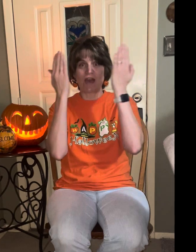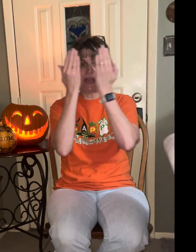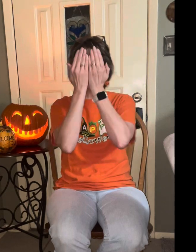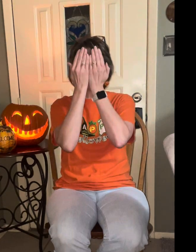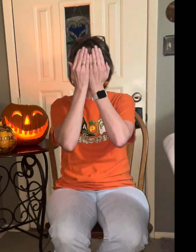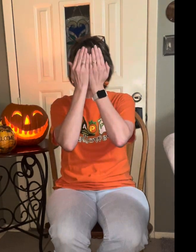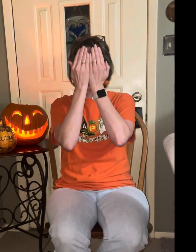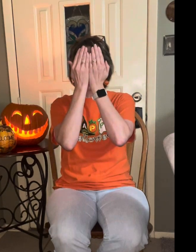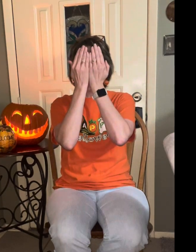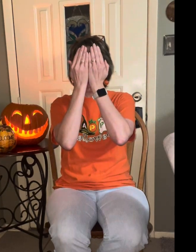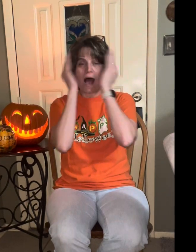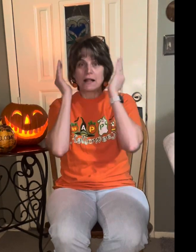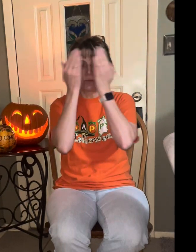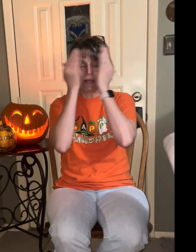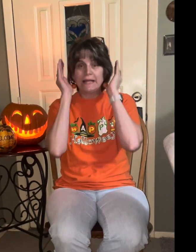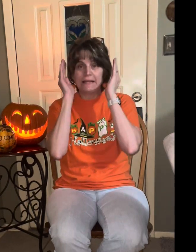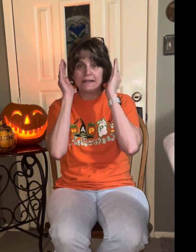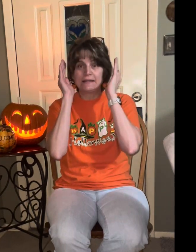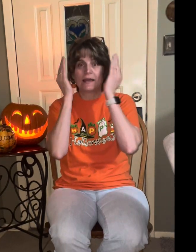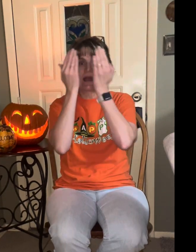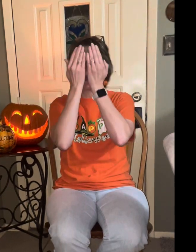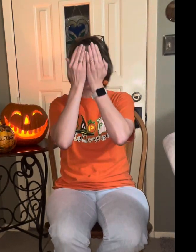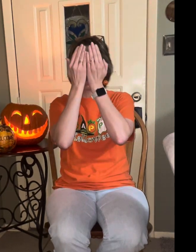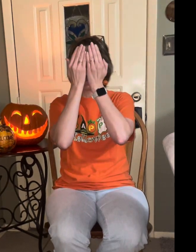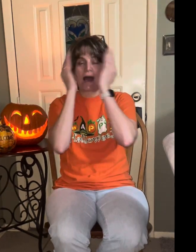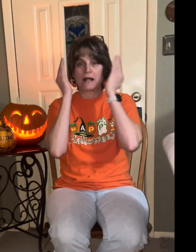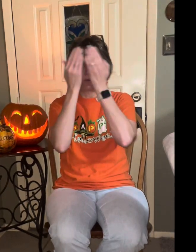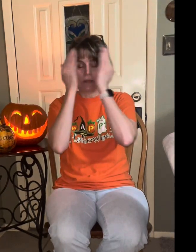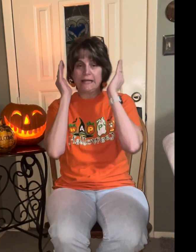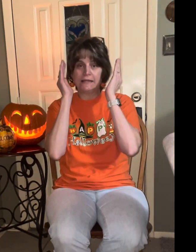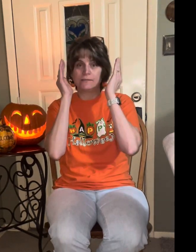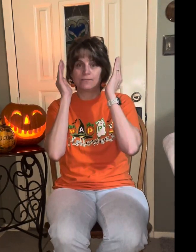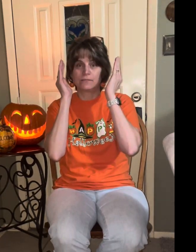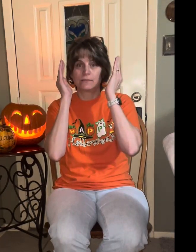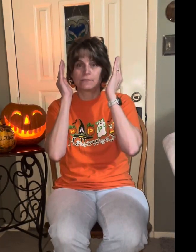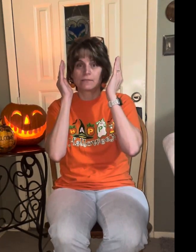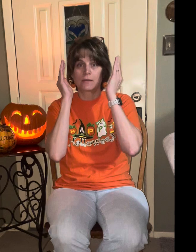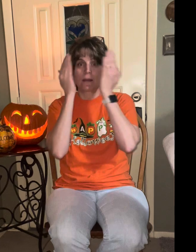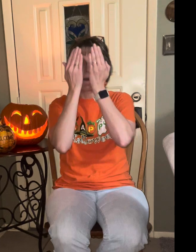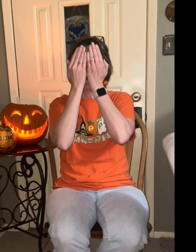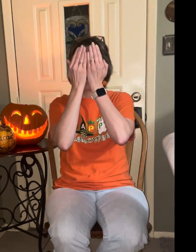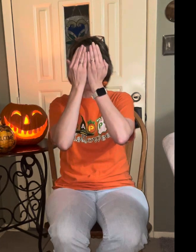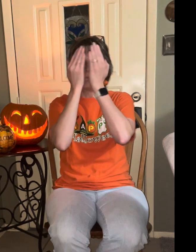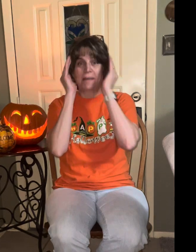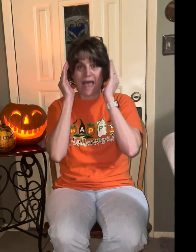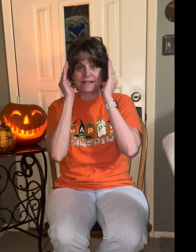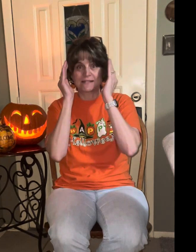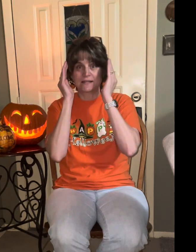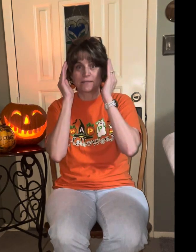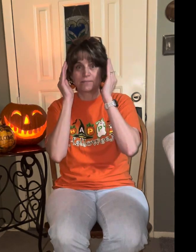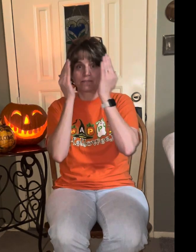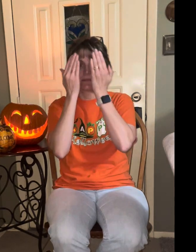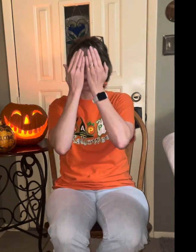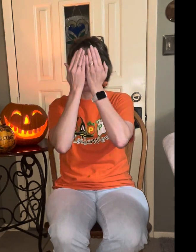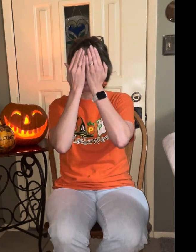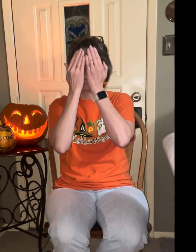face. Halloween, Halloween. Mask,